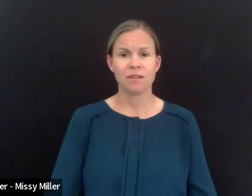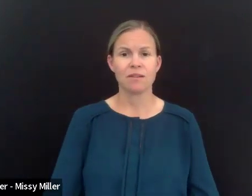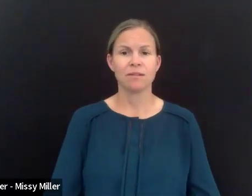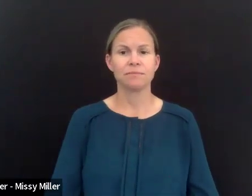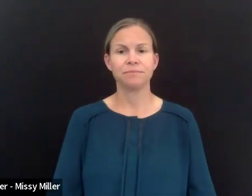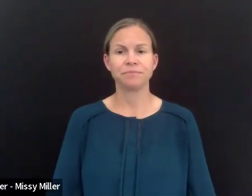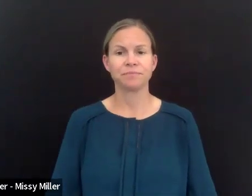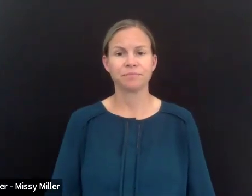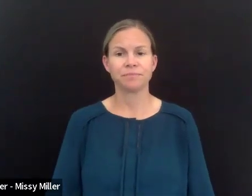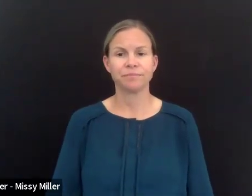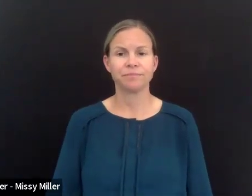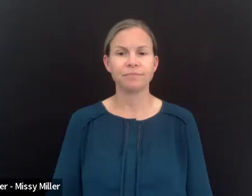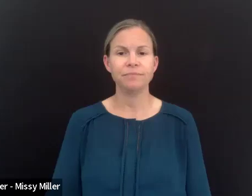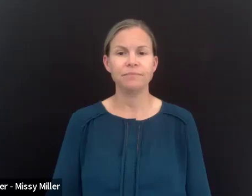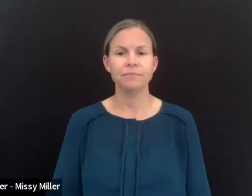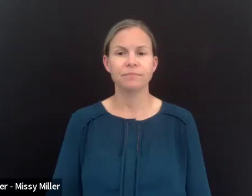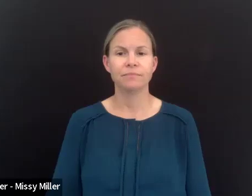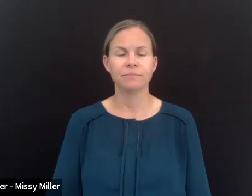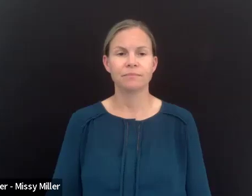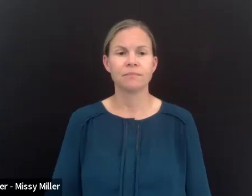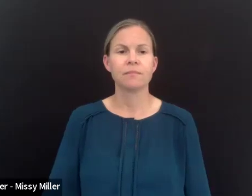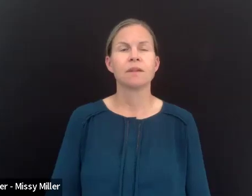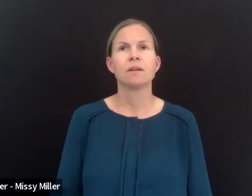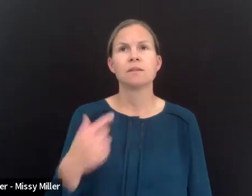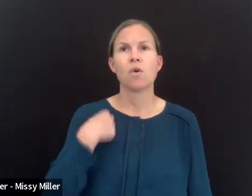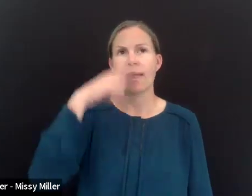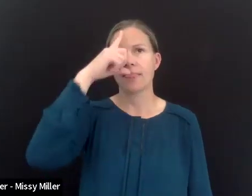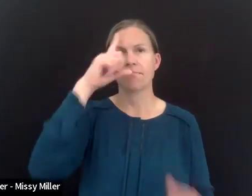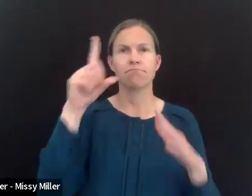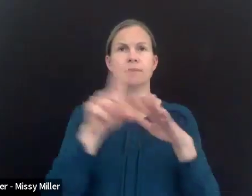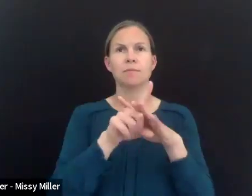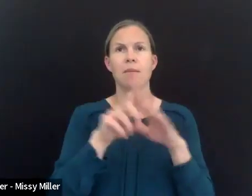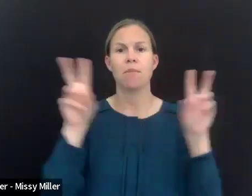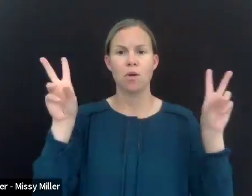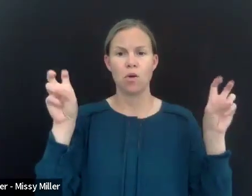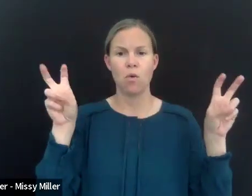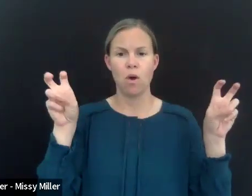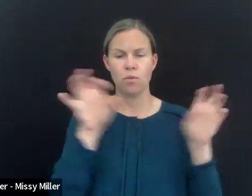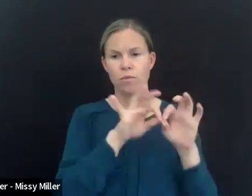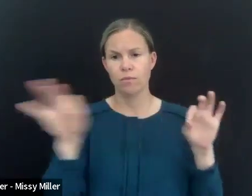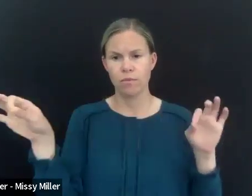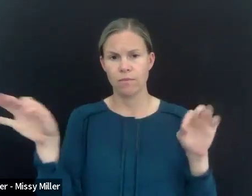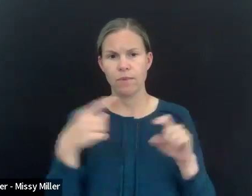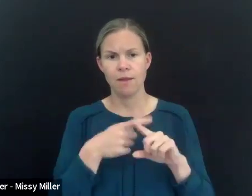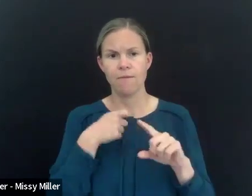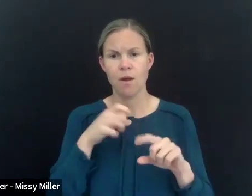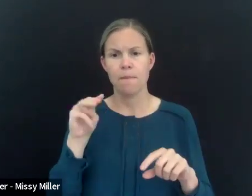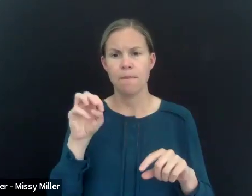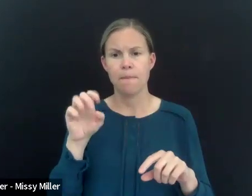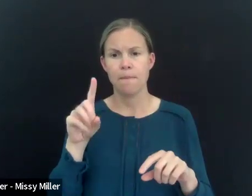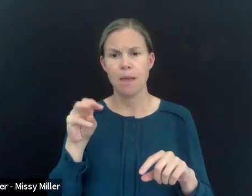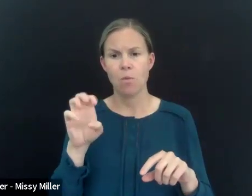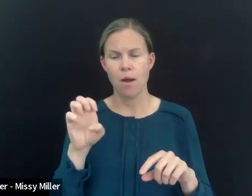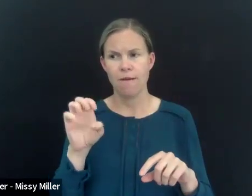also something that comes to mind is a quote, I'm going to butcher it a little bit, by a midwife by the name of Pandora